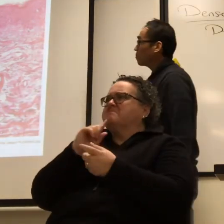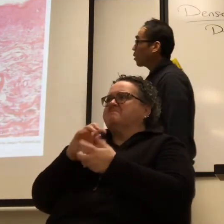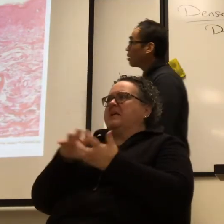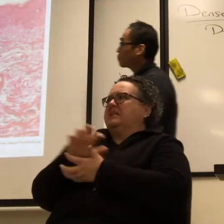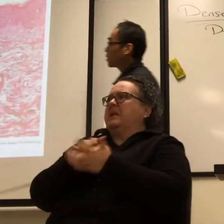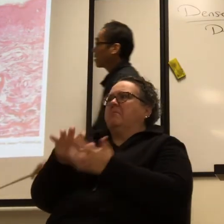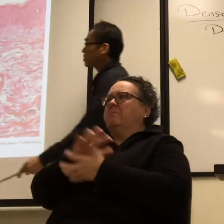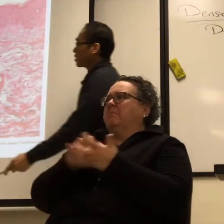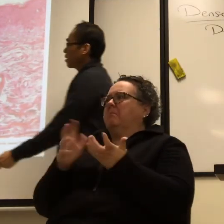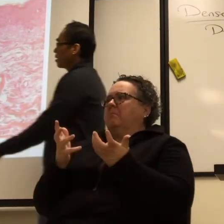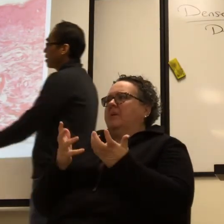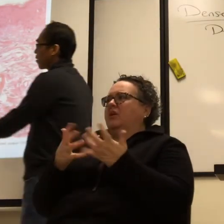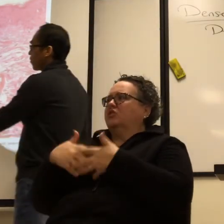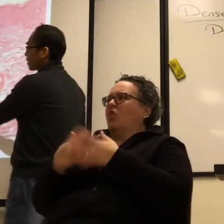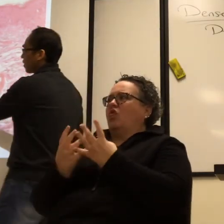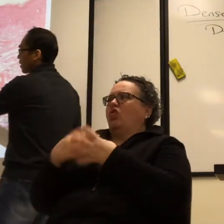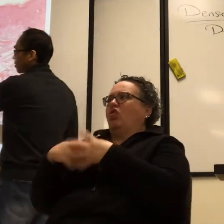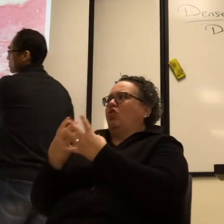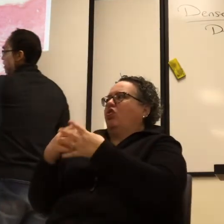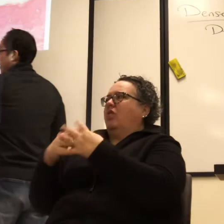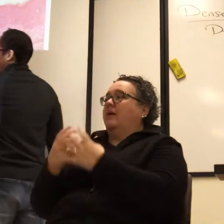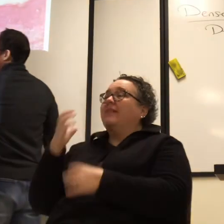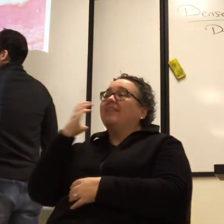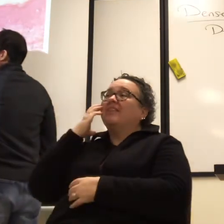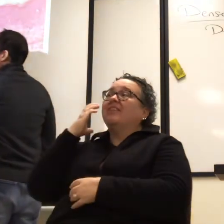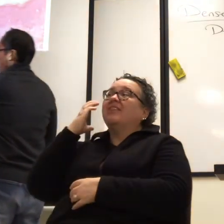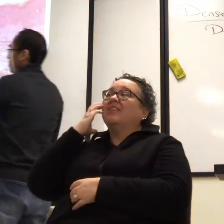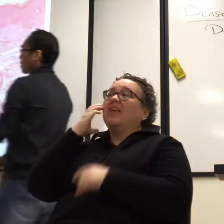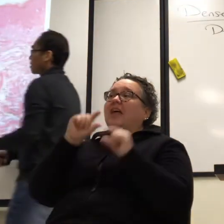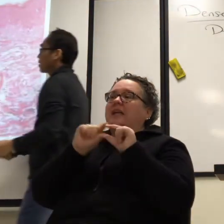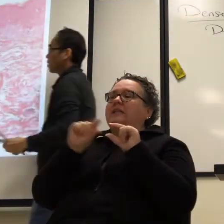And well, here's a thick layer of skin.